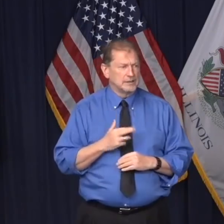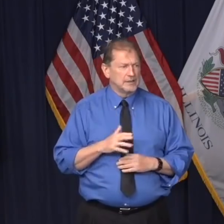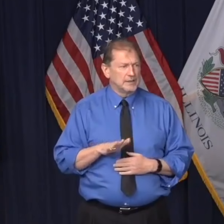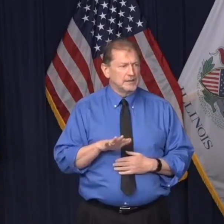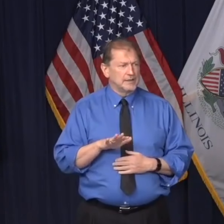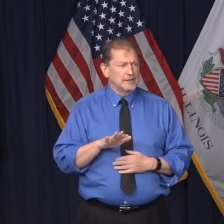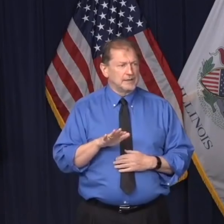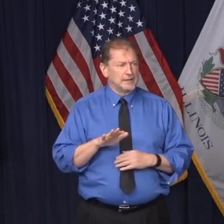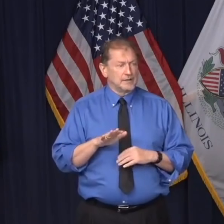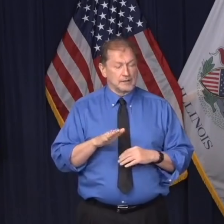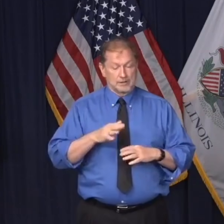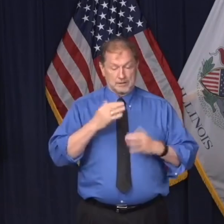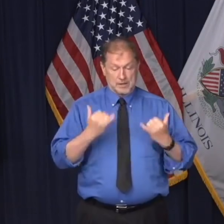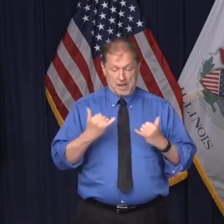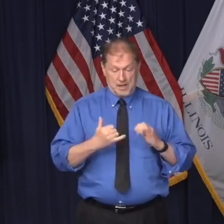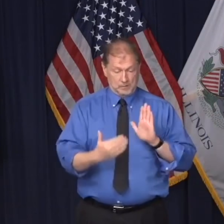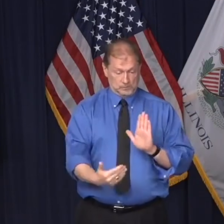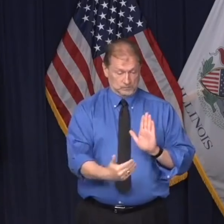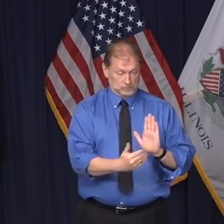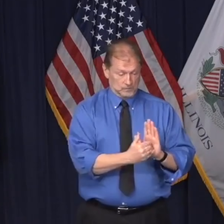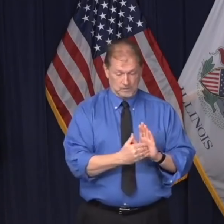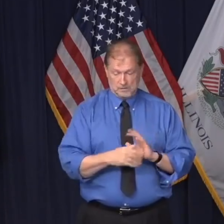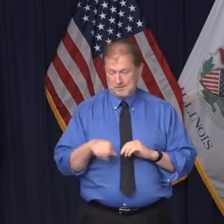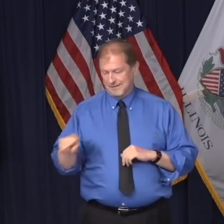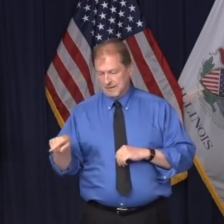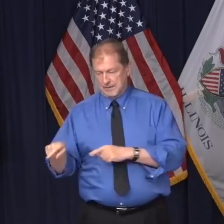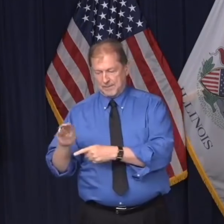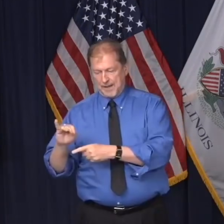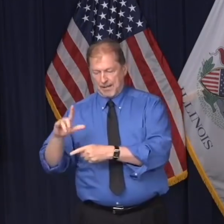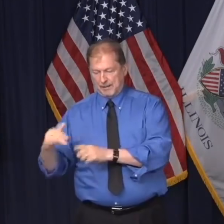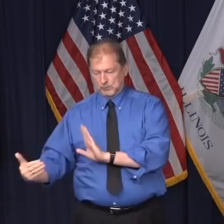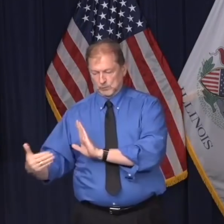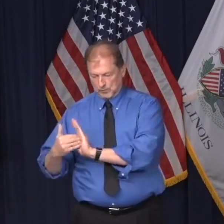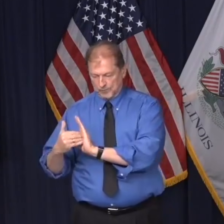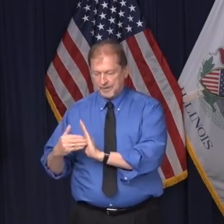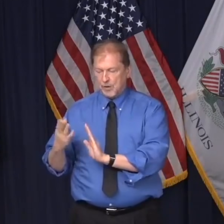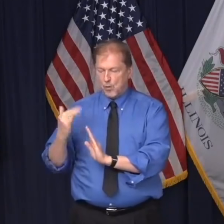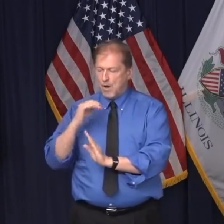Appellate District and taking your appeal of Representative Bailey's court case directly